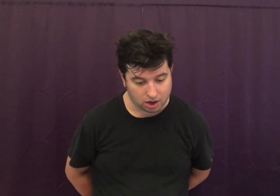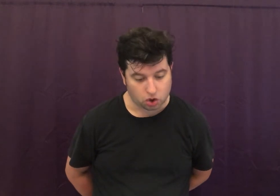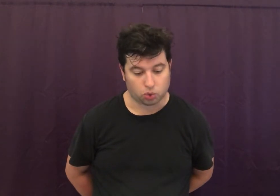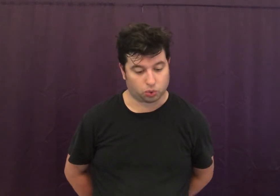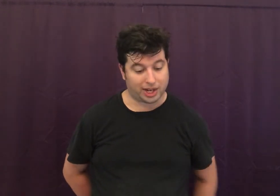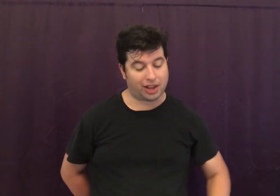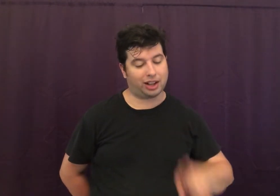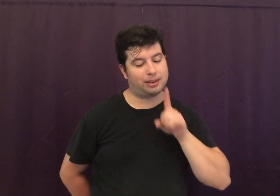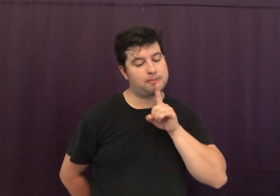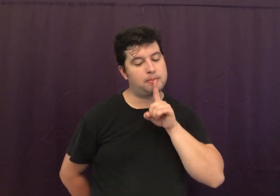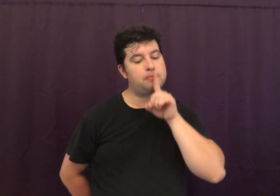Real.